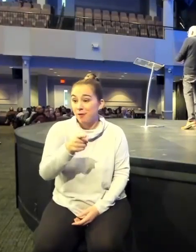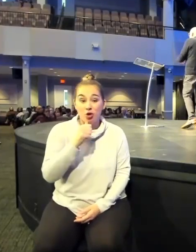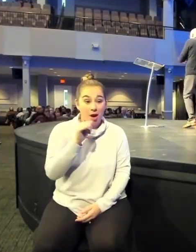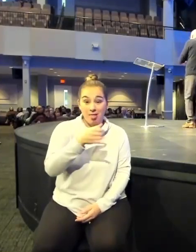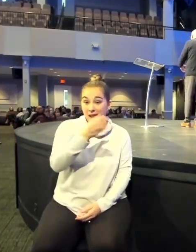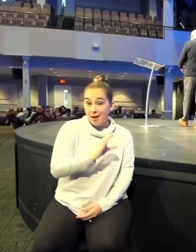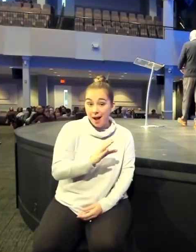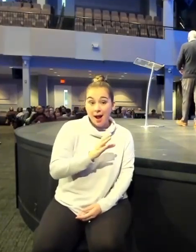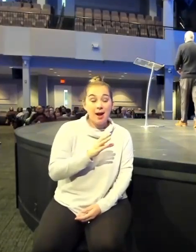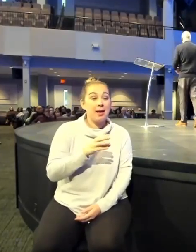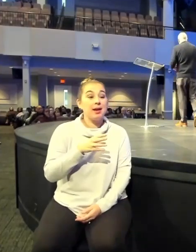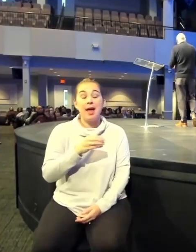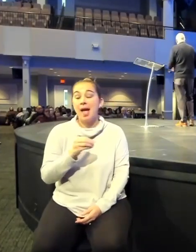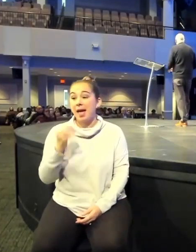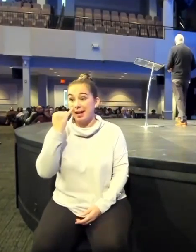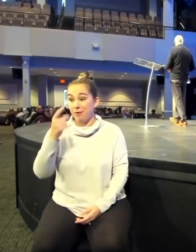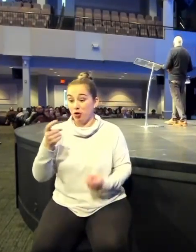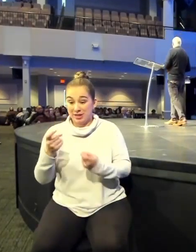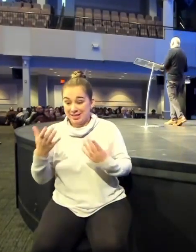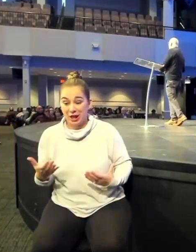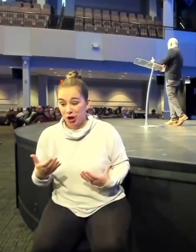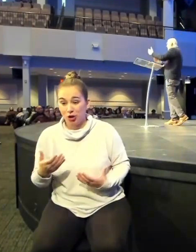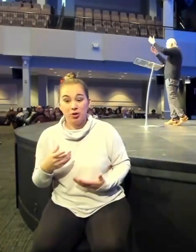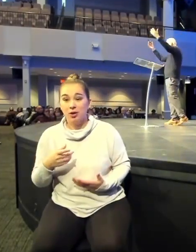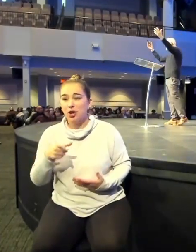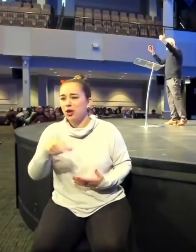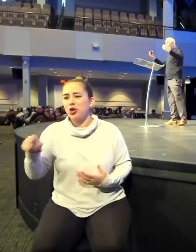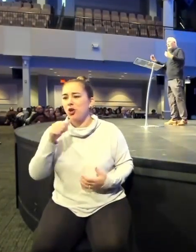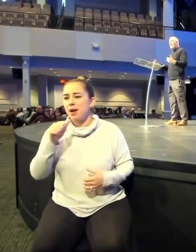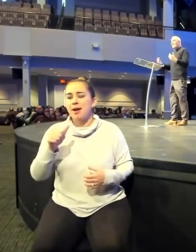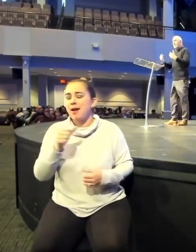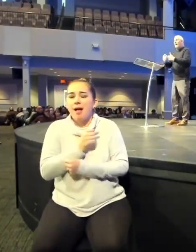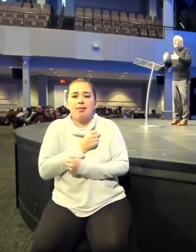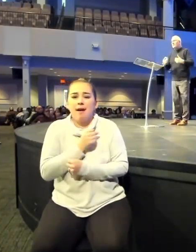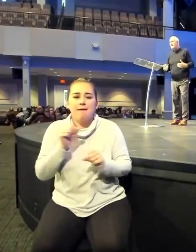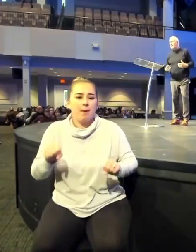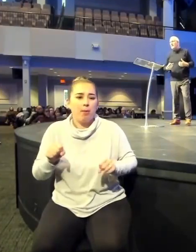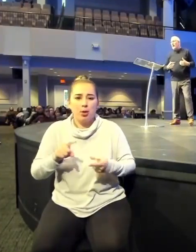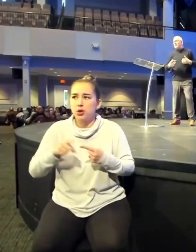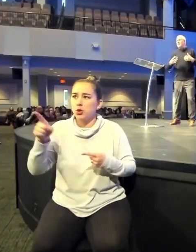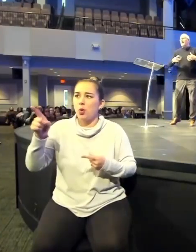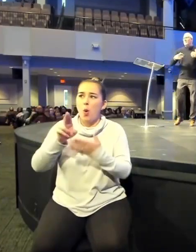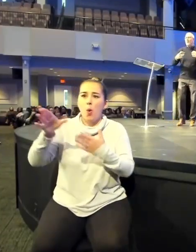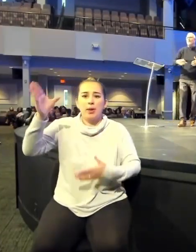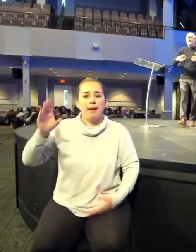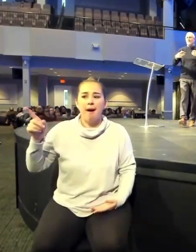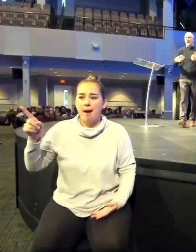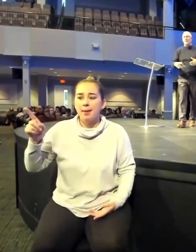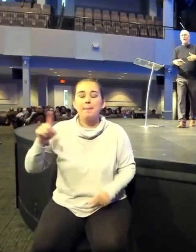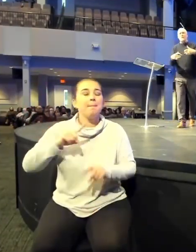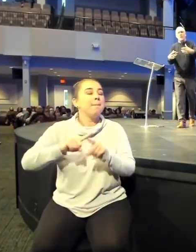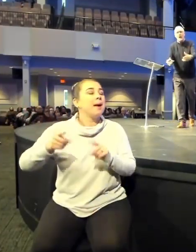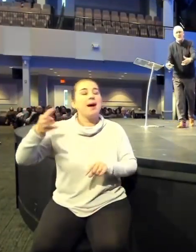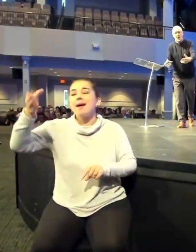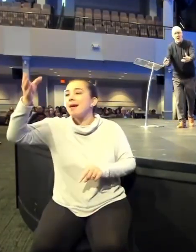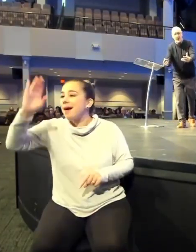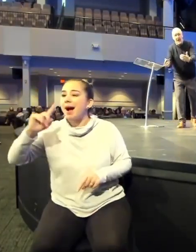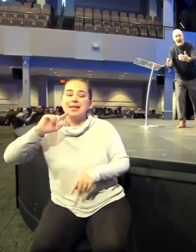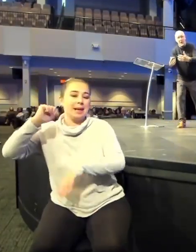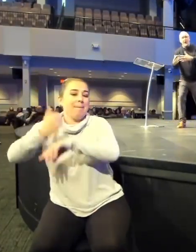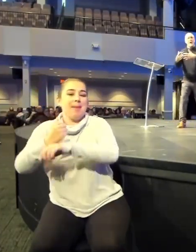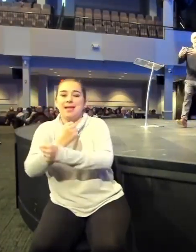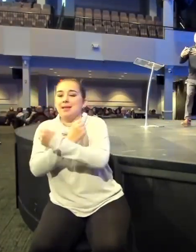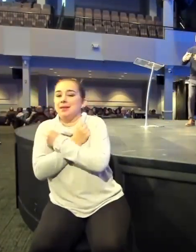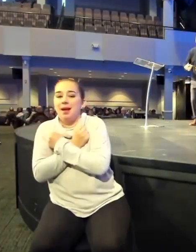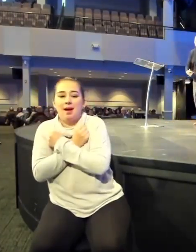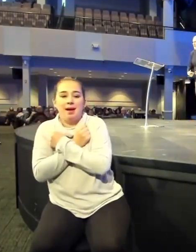you're not very lovable, and if you're a sinner, you're not very lovable to a holy God? But the Bible says that God did not base his love for us on